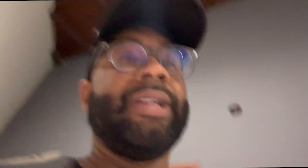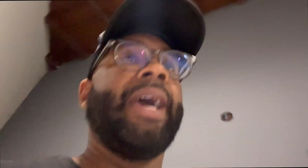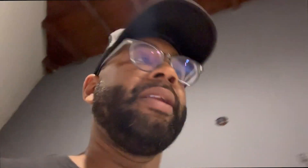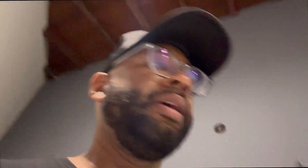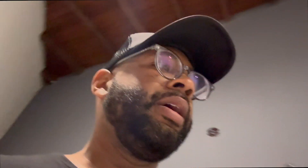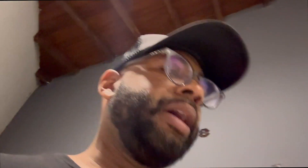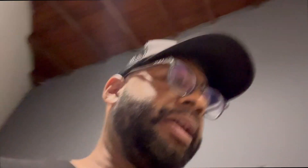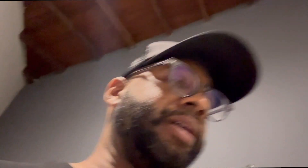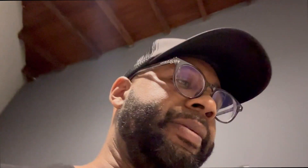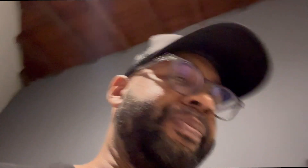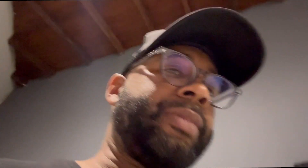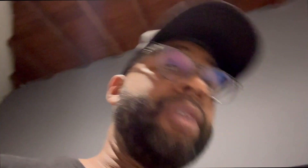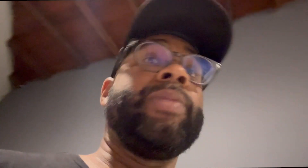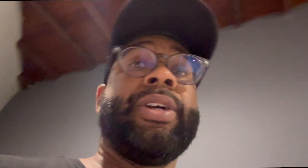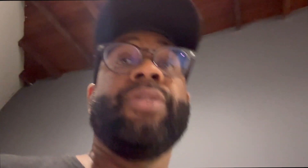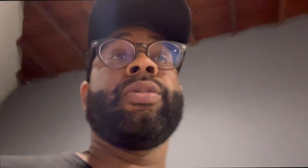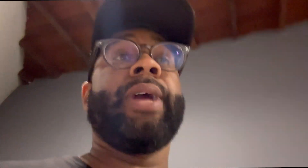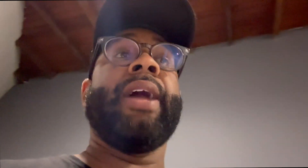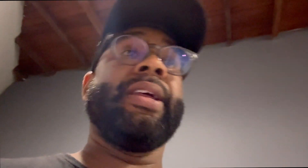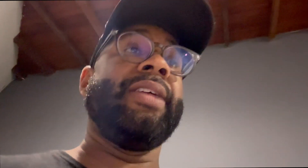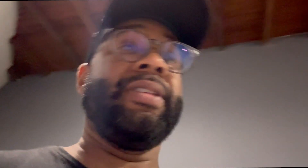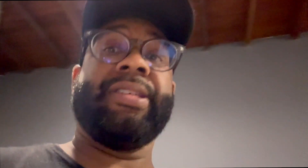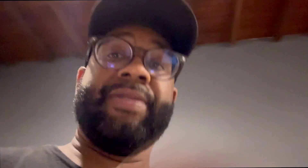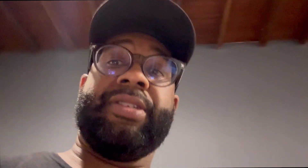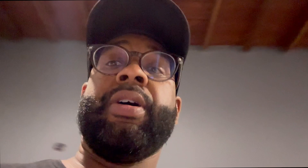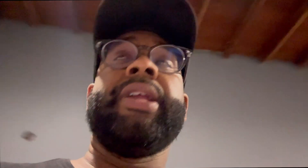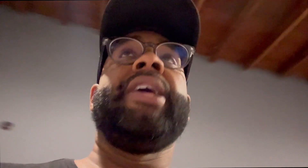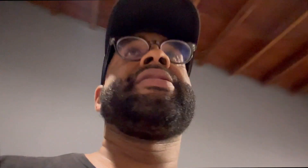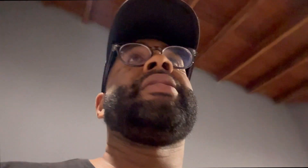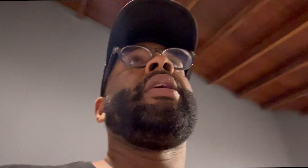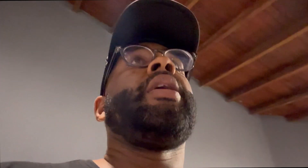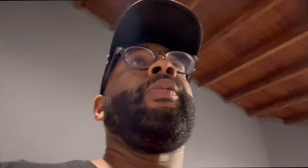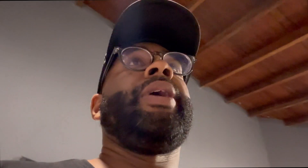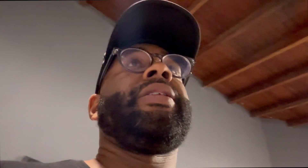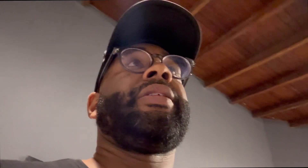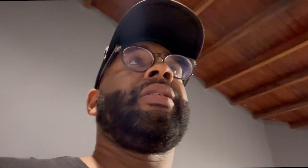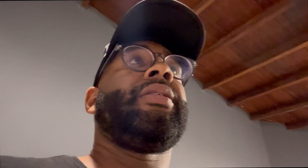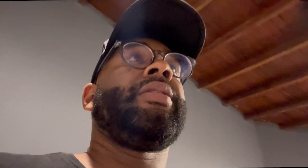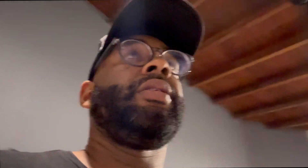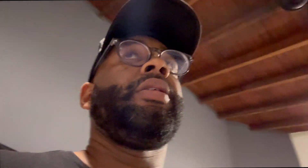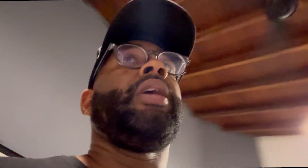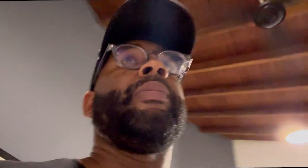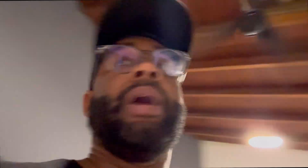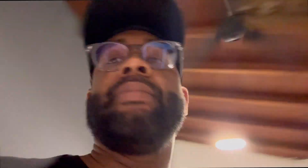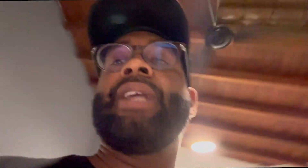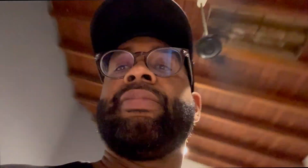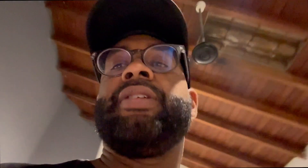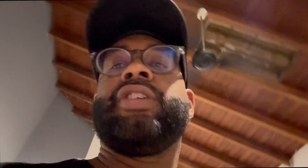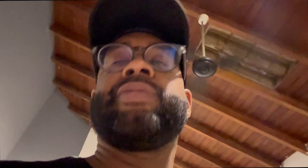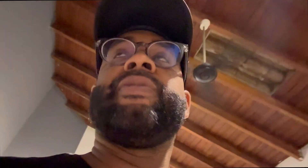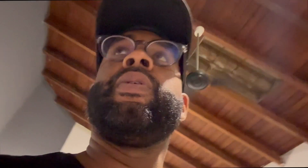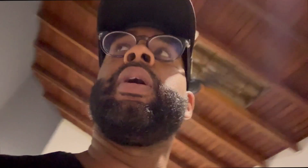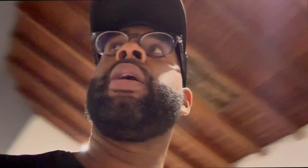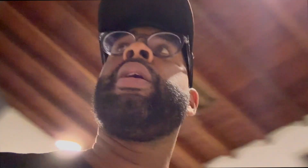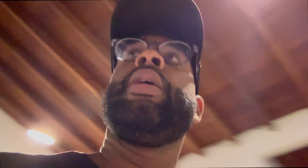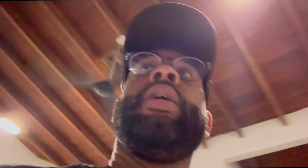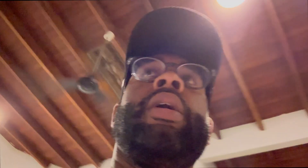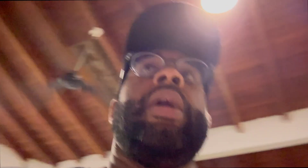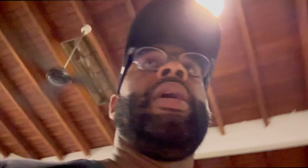Trinidad, and it's a really cool story how this even started is with her mom came to the church before.